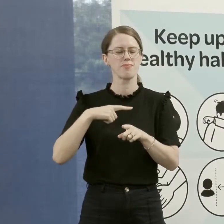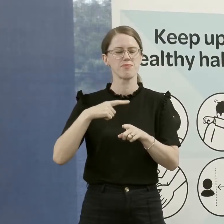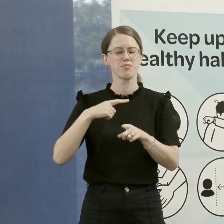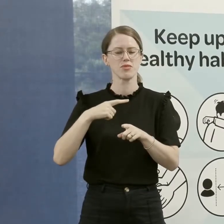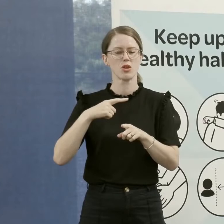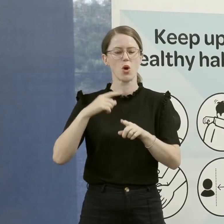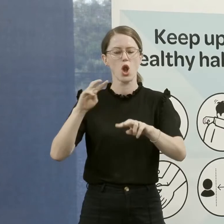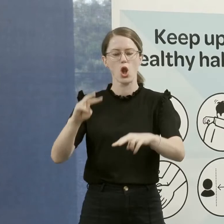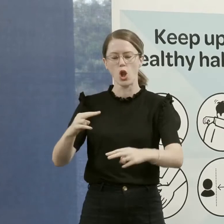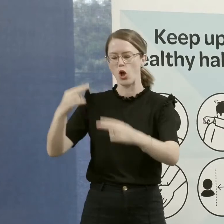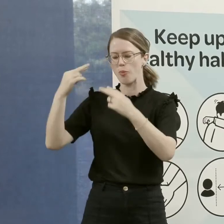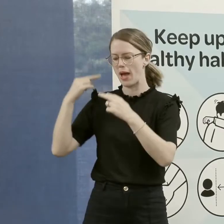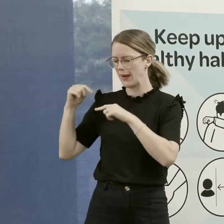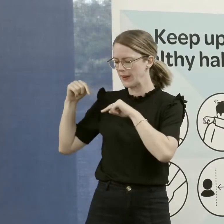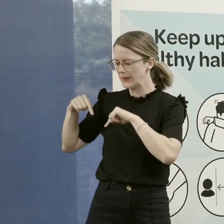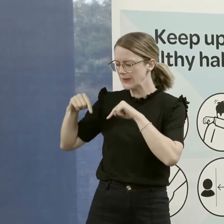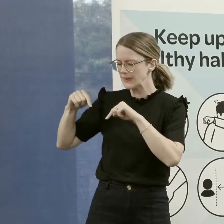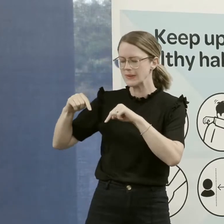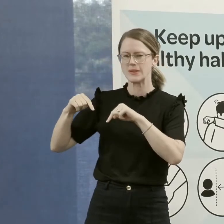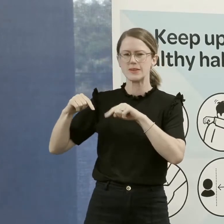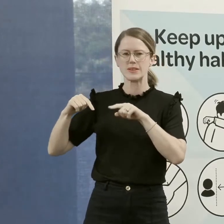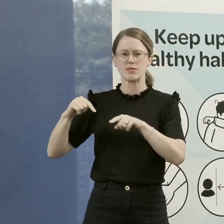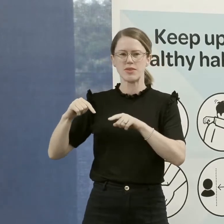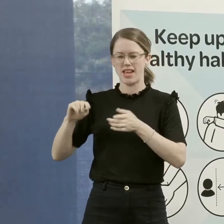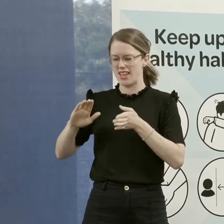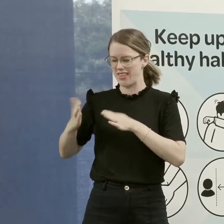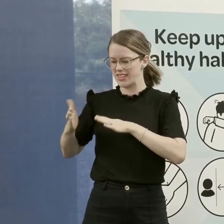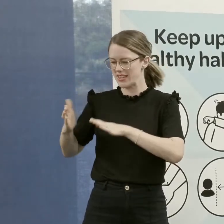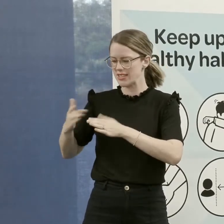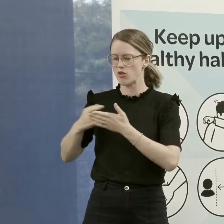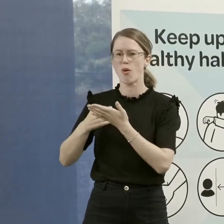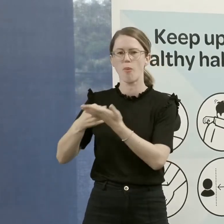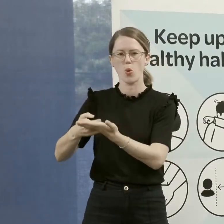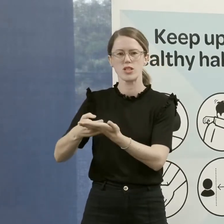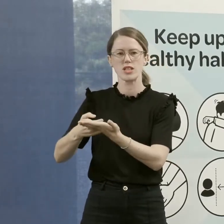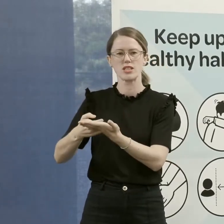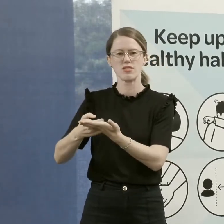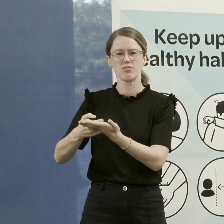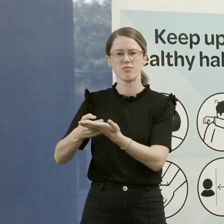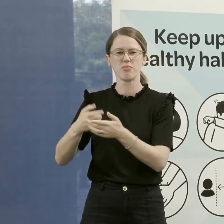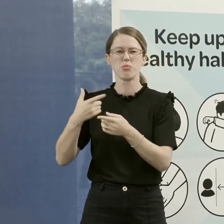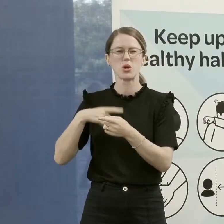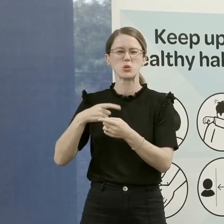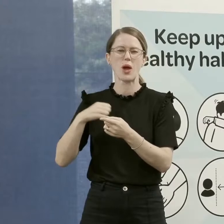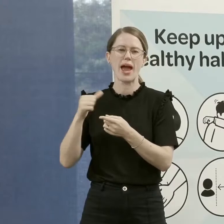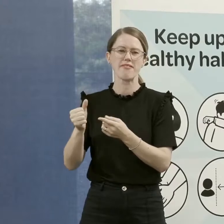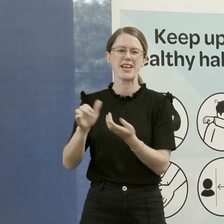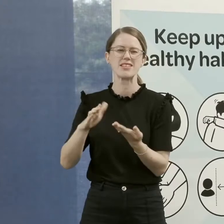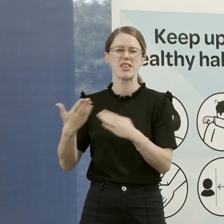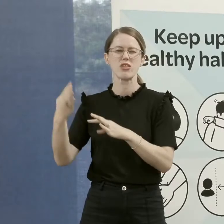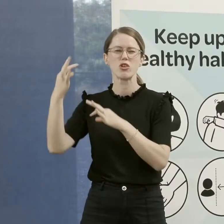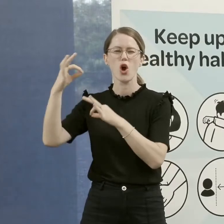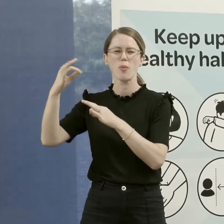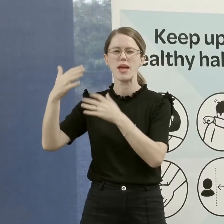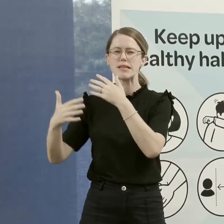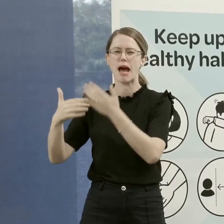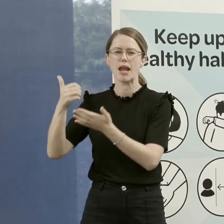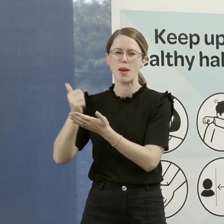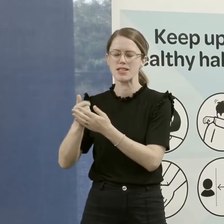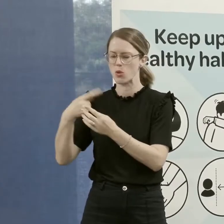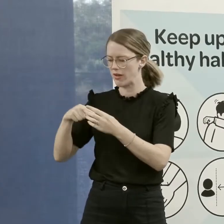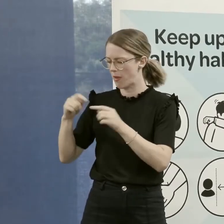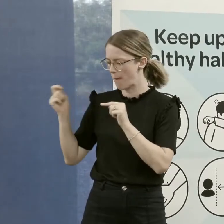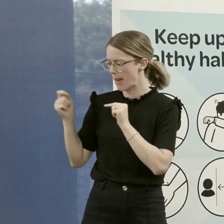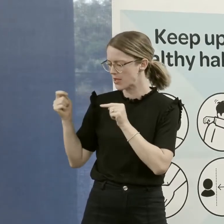a reconciliation of all the deaths that have been reported through the deaths document database over the last weeks